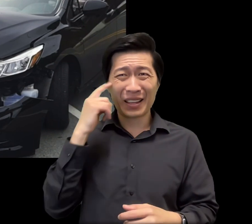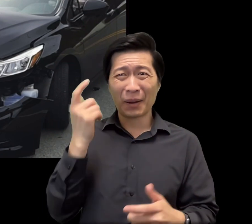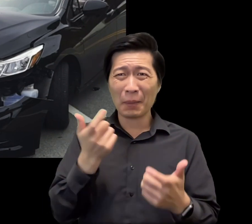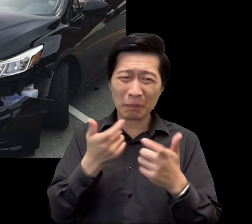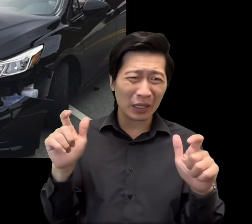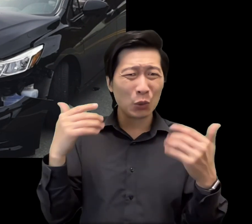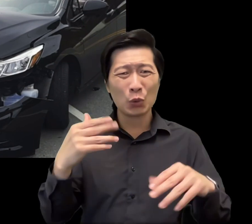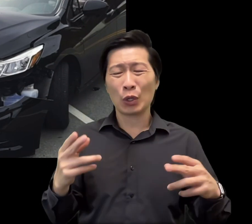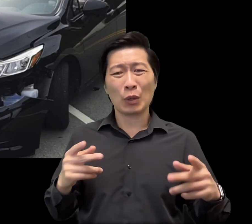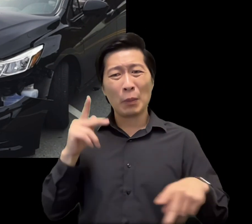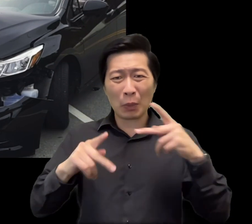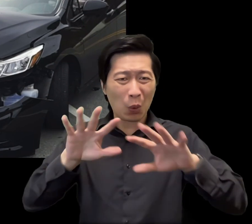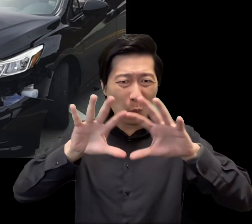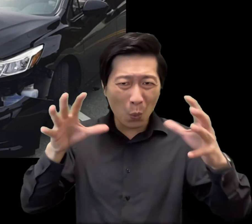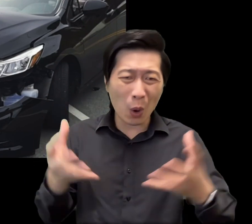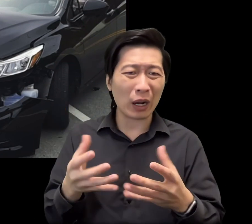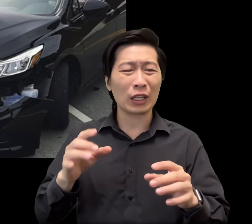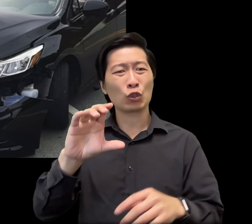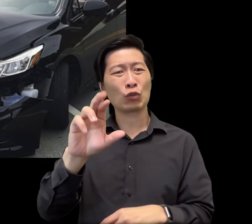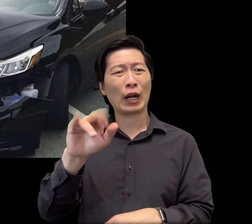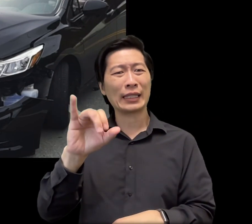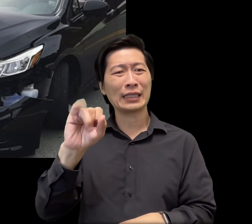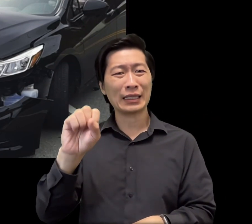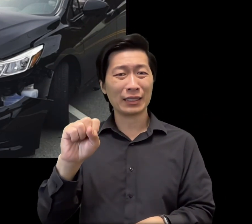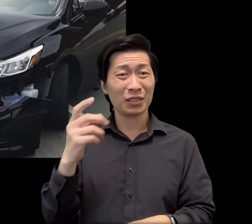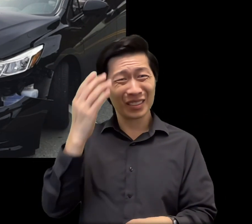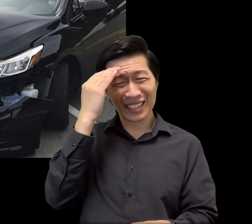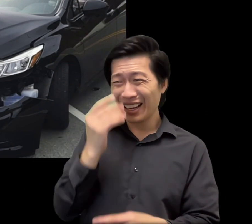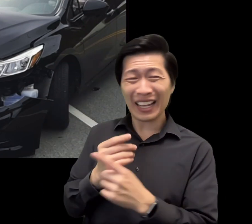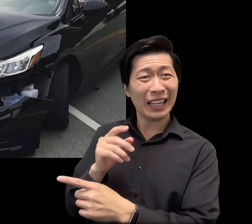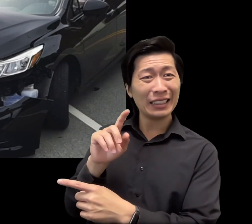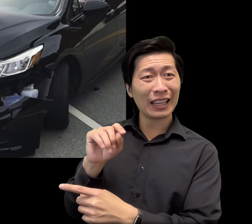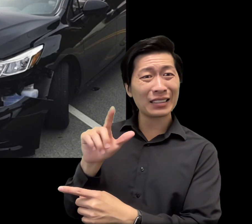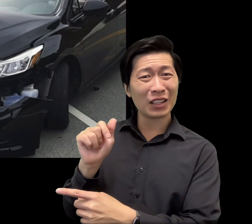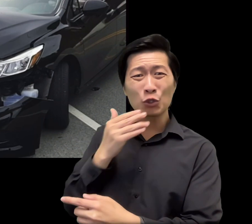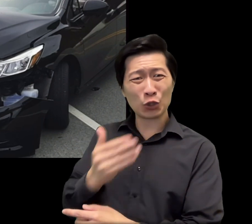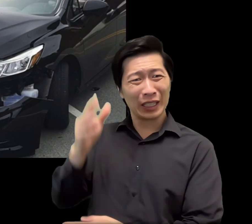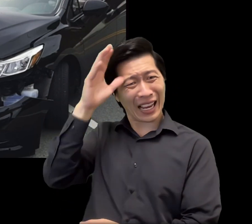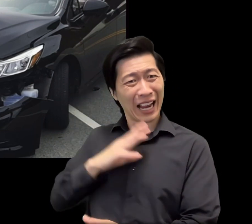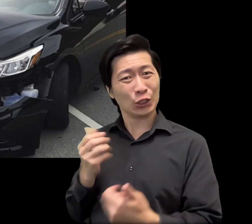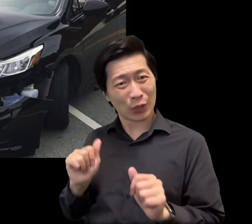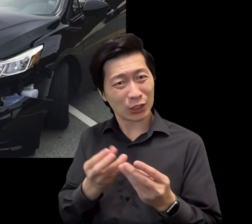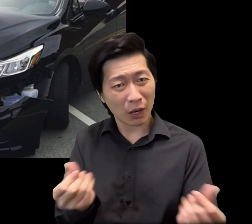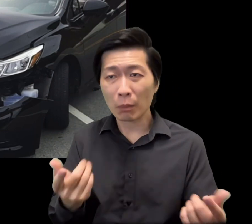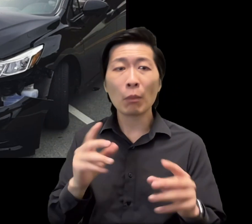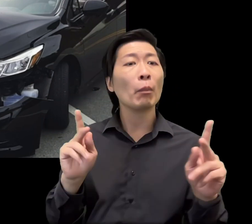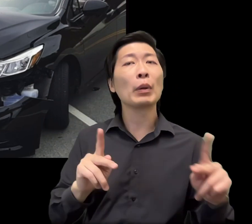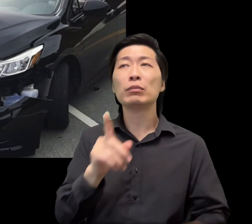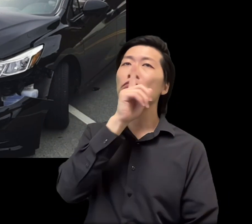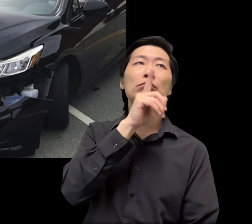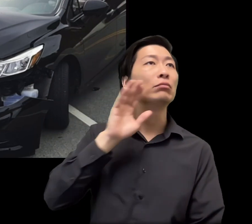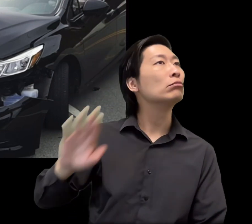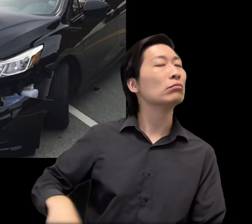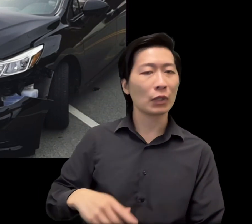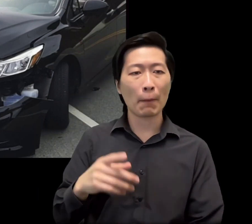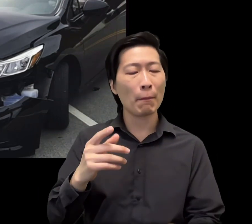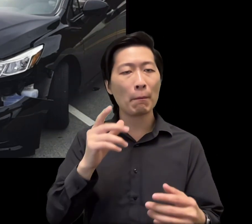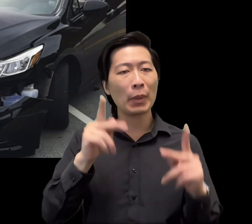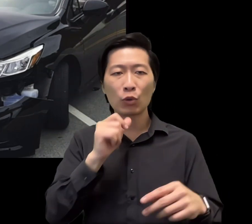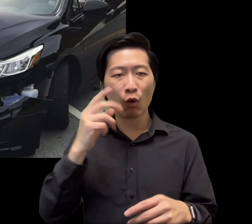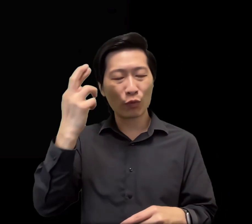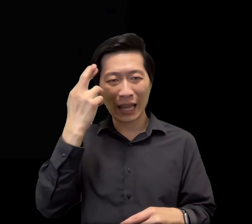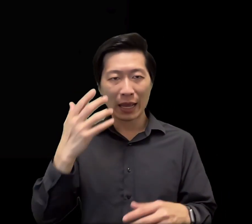big humanitarian crisis that like, it's like Tesla's the good guy. Nobody's trying to, I don't know. So I just think people don't realize